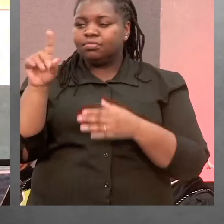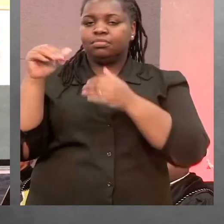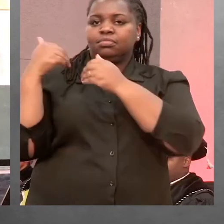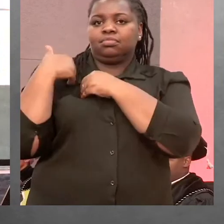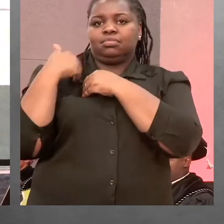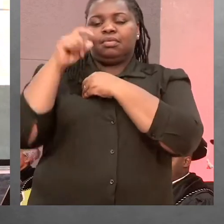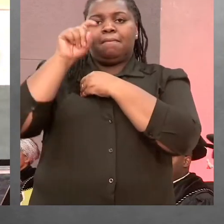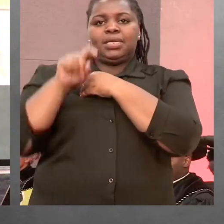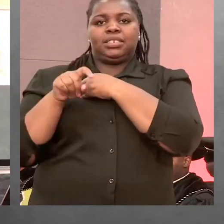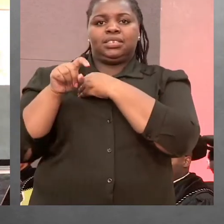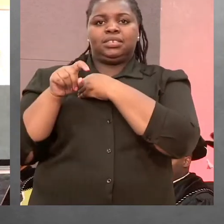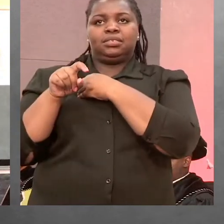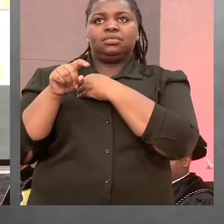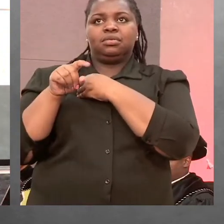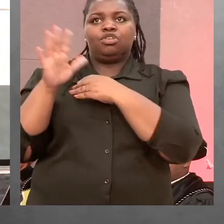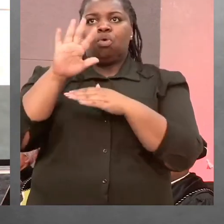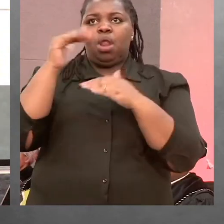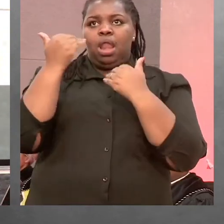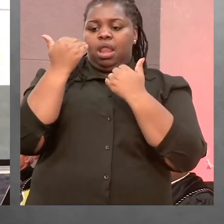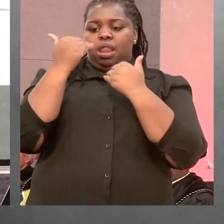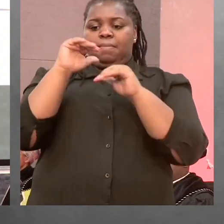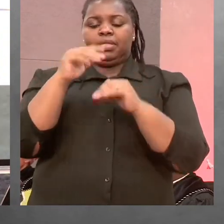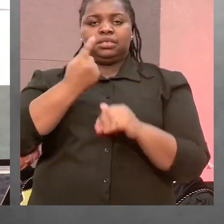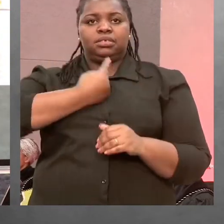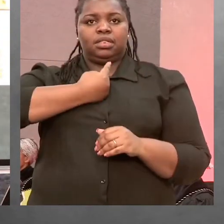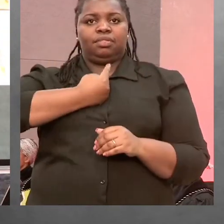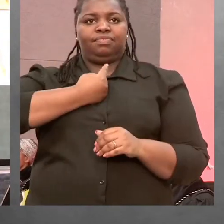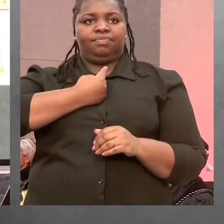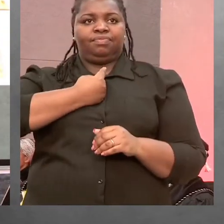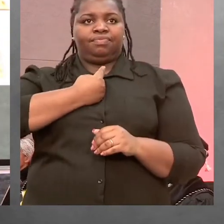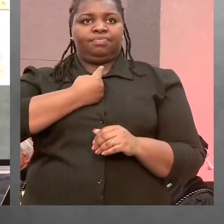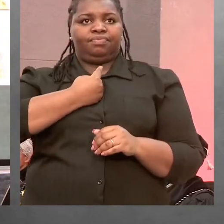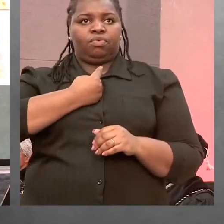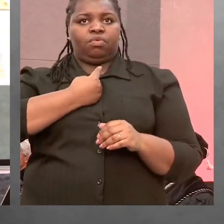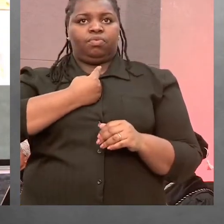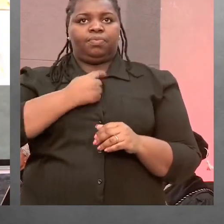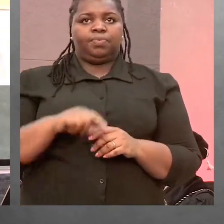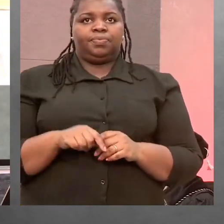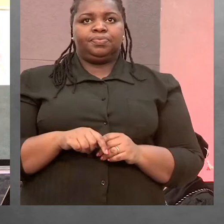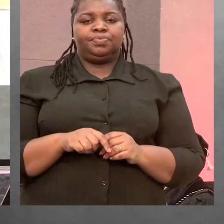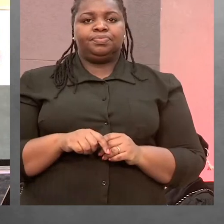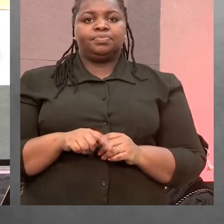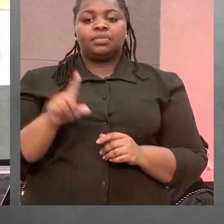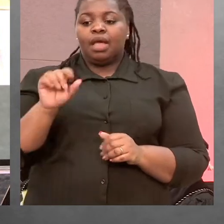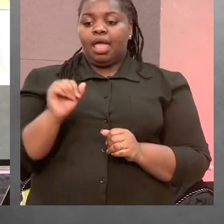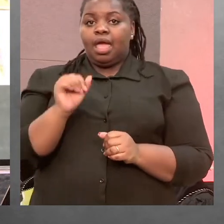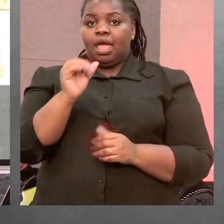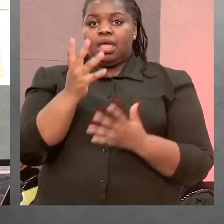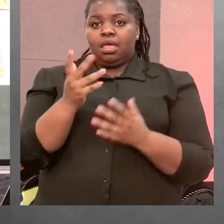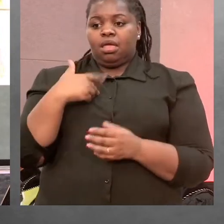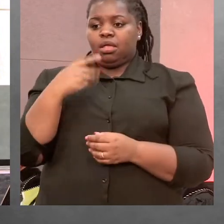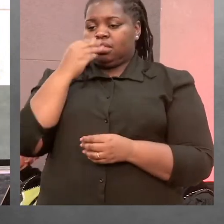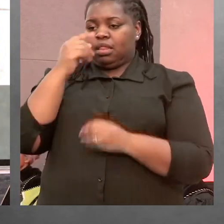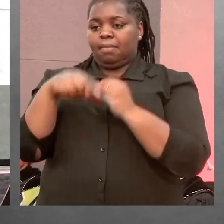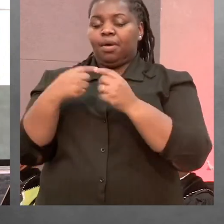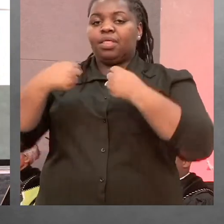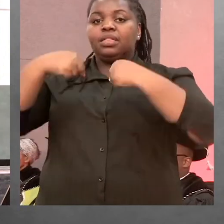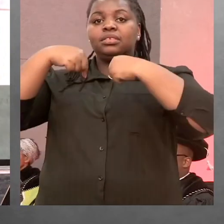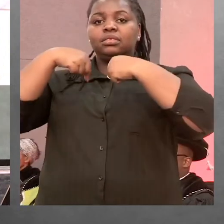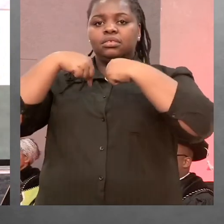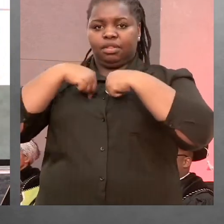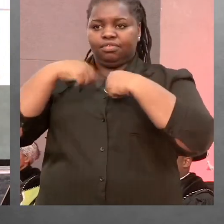releasing themselves from the limiting beliefs that have been socialized by society. We've been talking about releasing ourselves